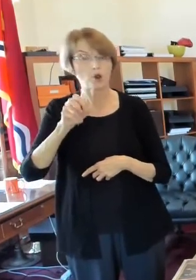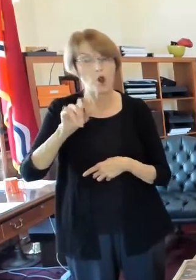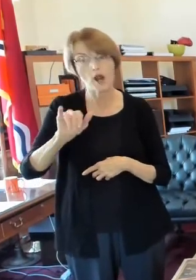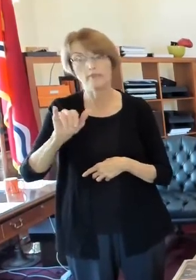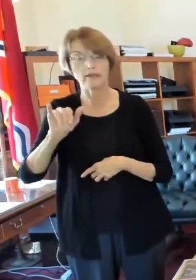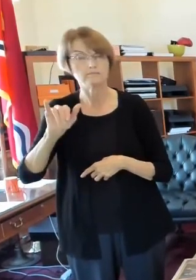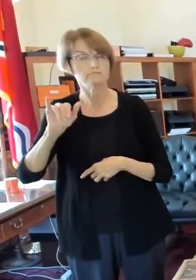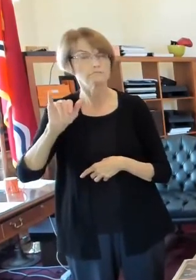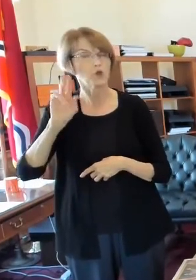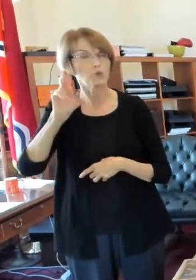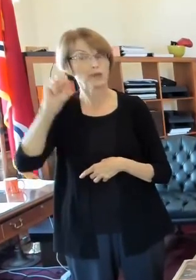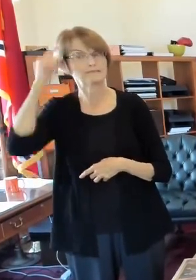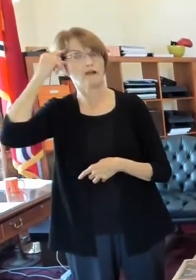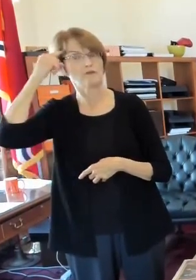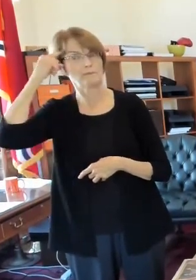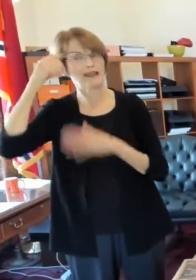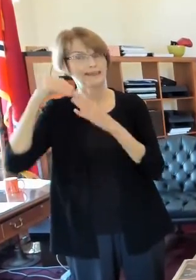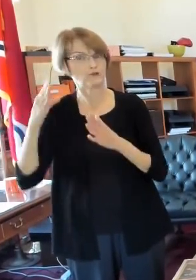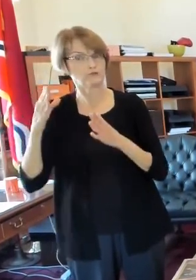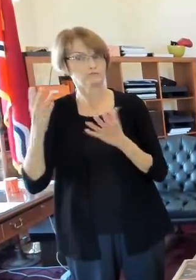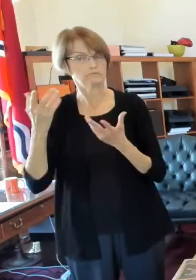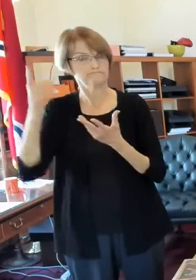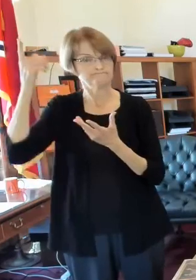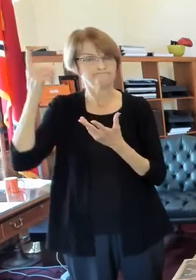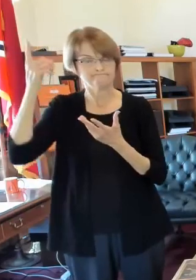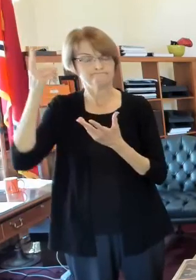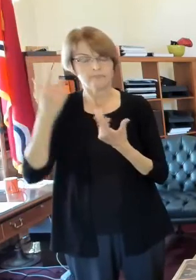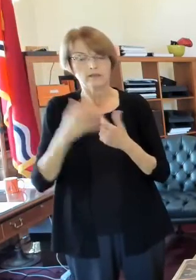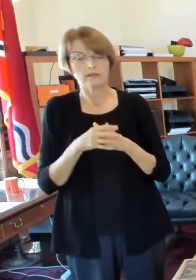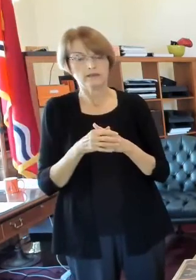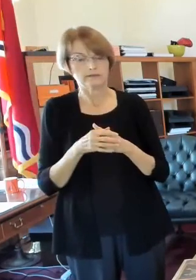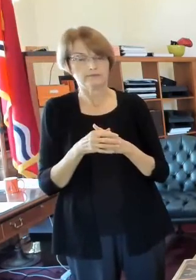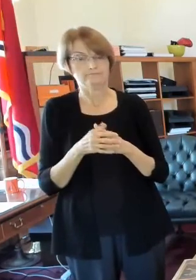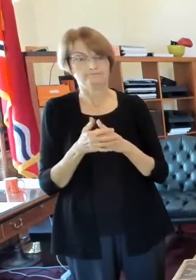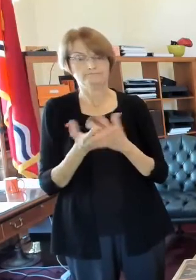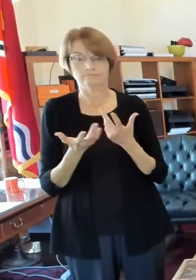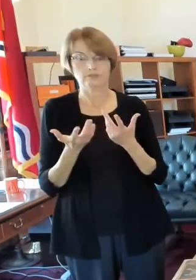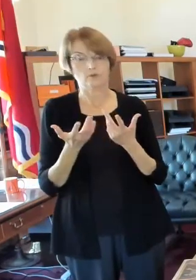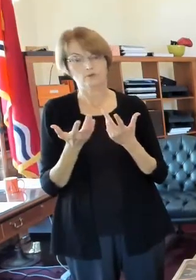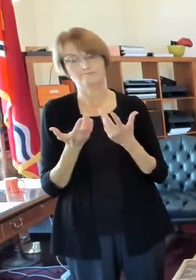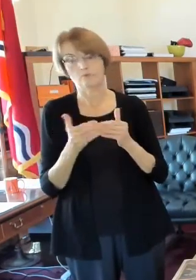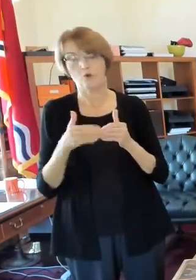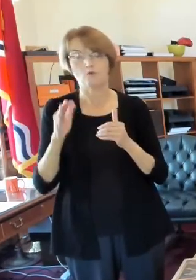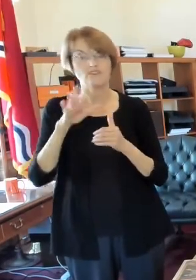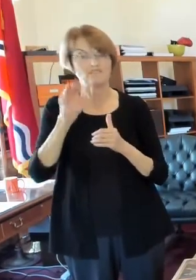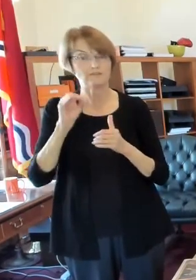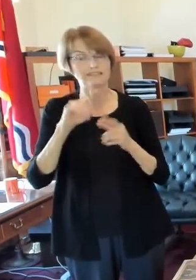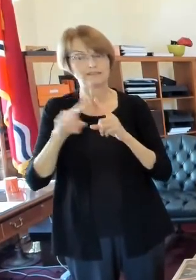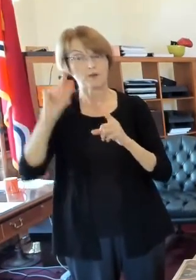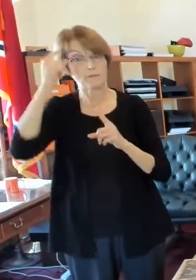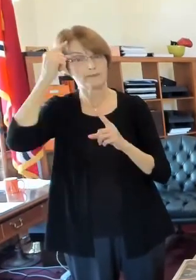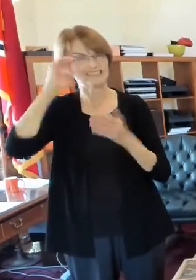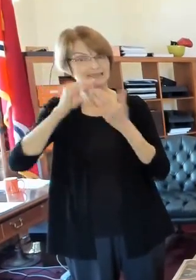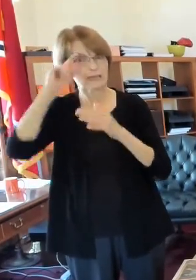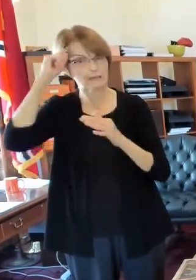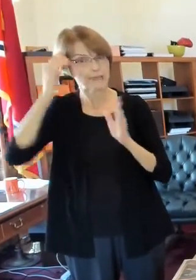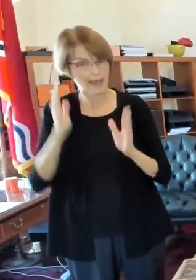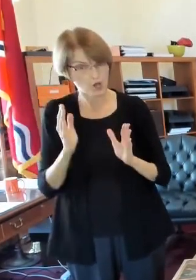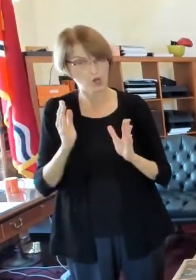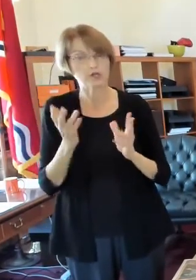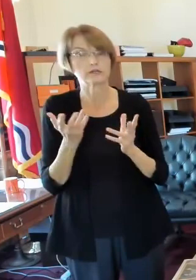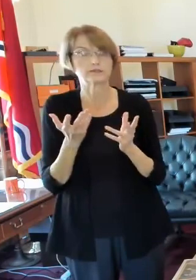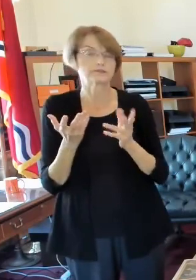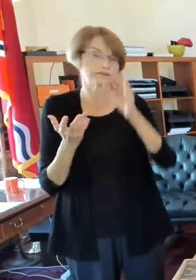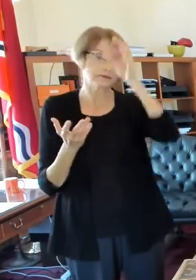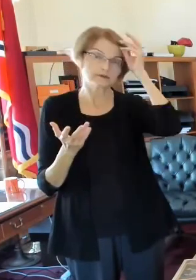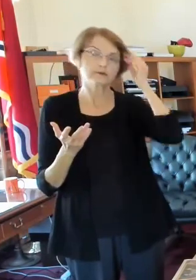by, I don't know the count here, I bet there's, you know, more than 50 mayors. And, you know, comparable, you know,